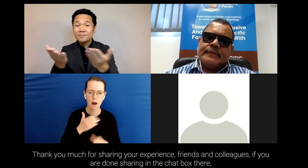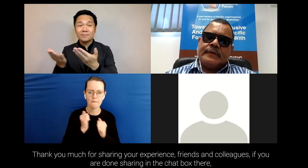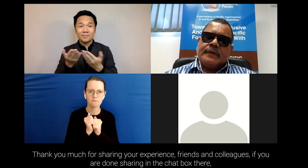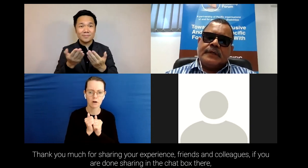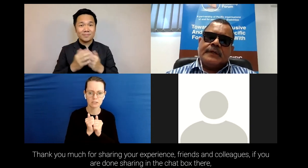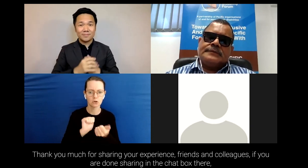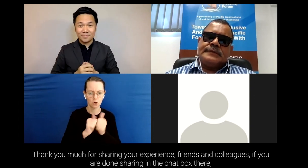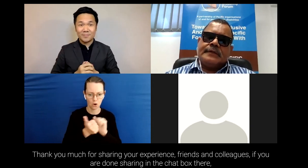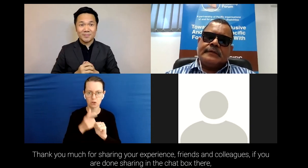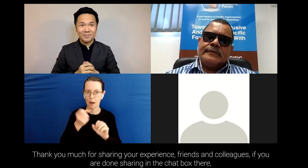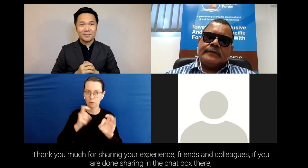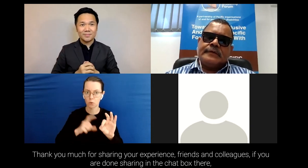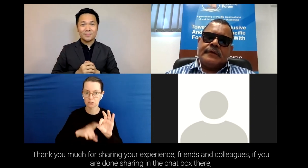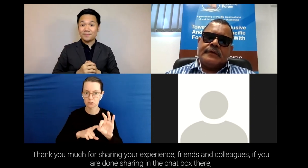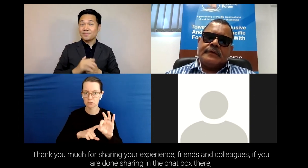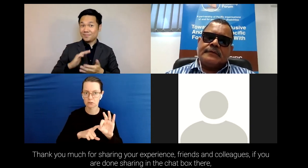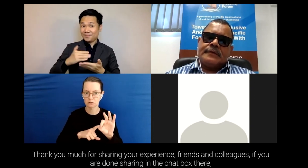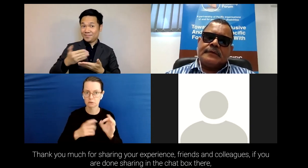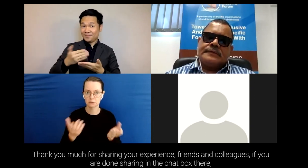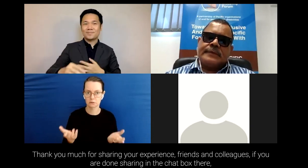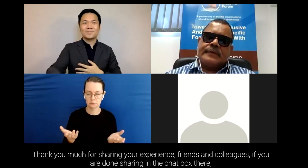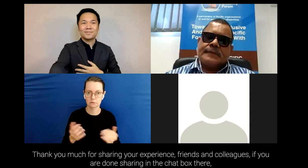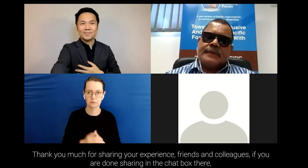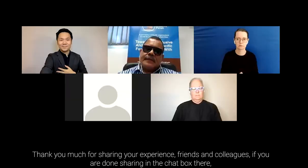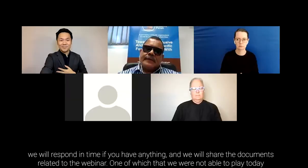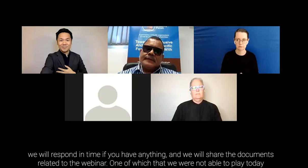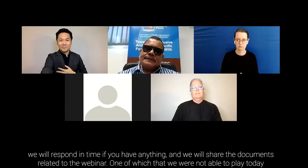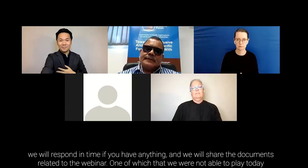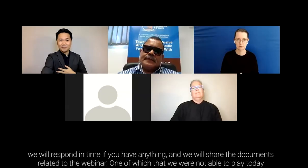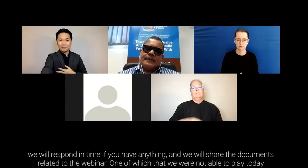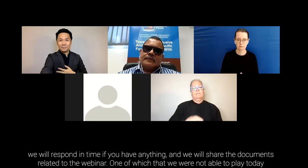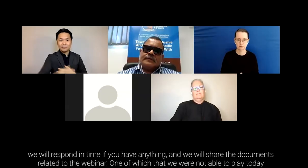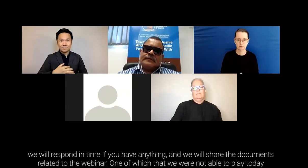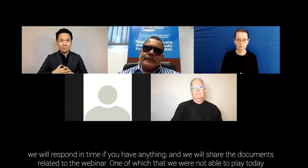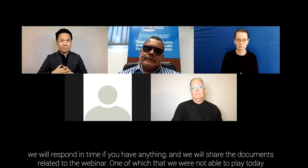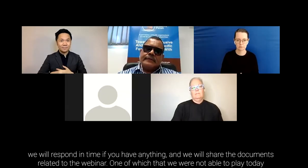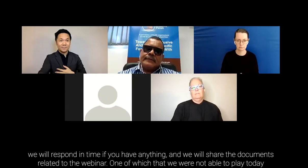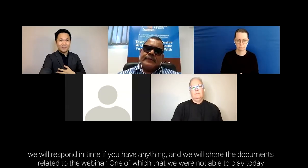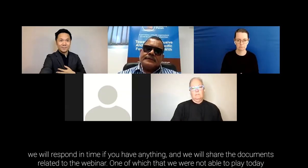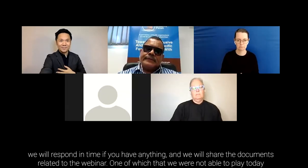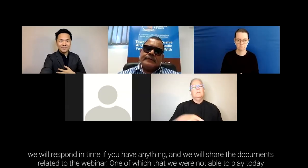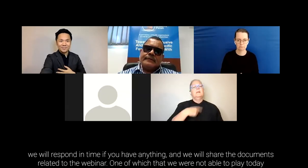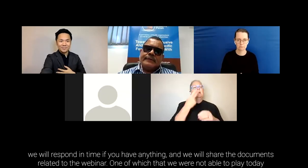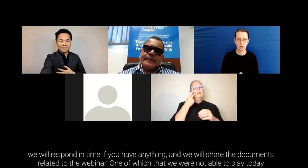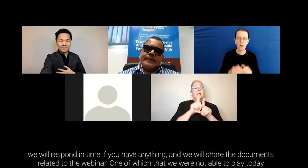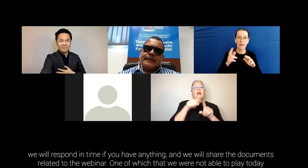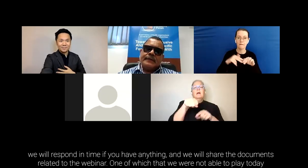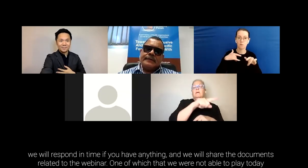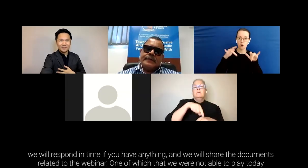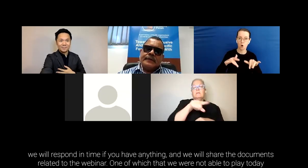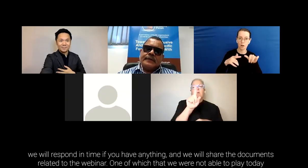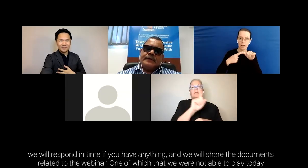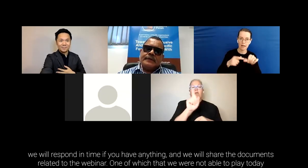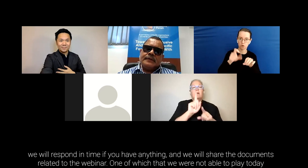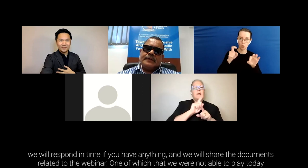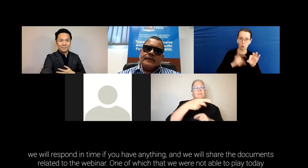you've shared at the chat box that are not answered, do not worry, we will be responding to them